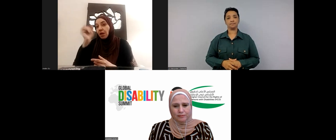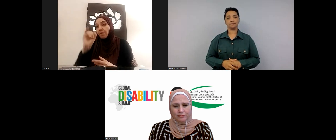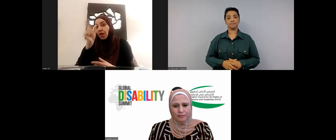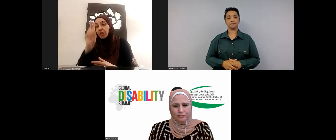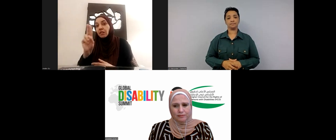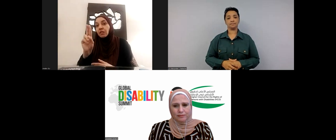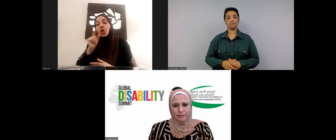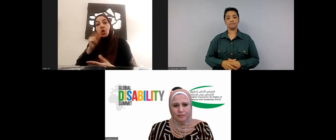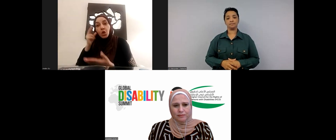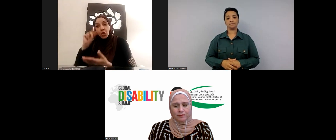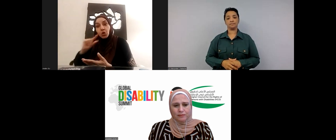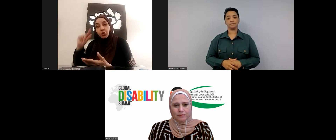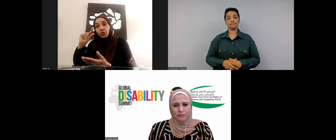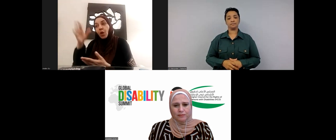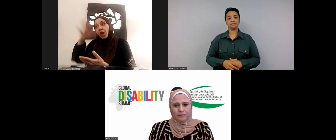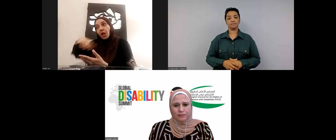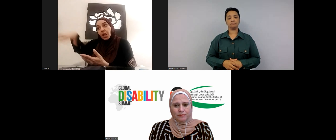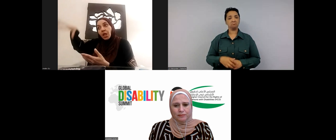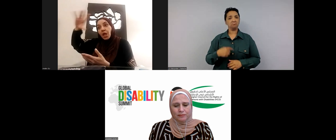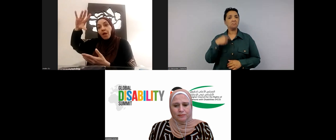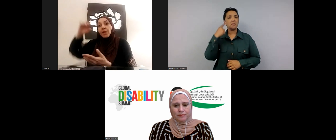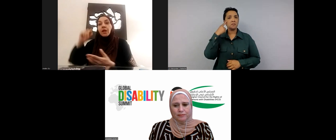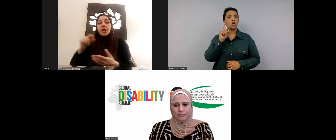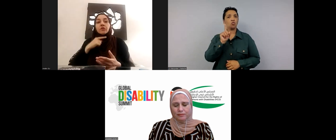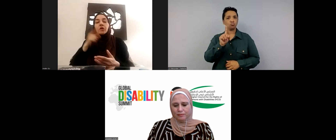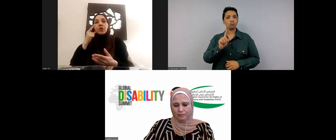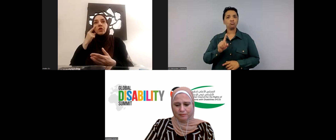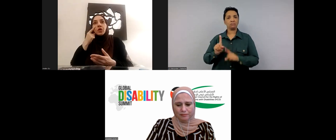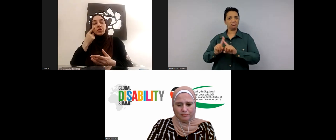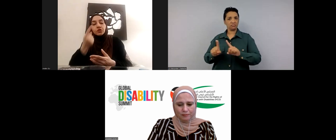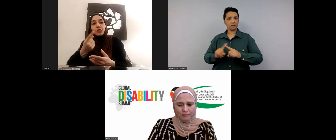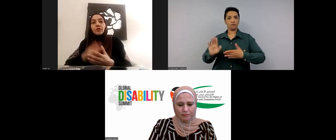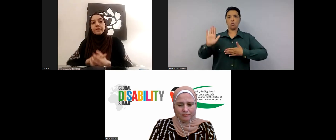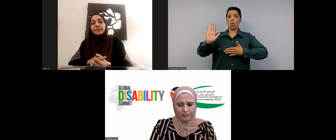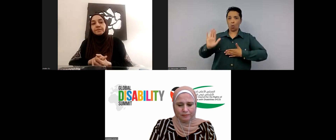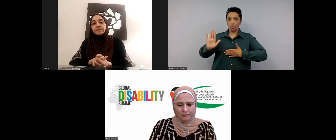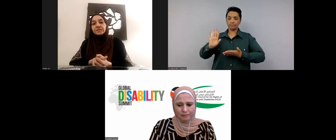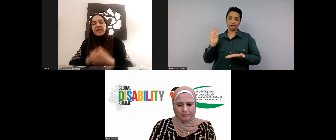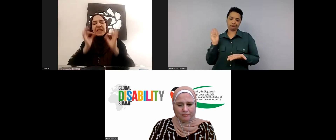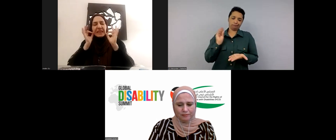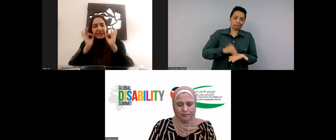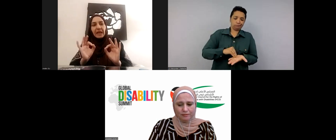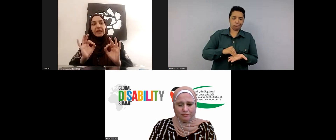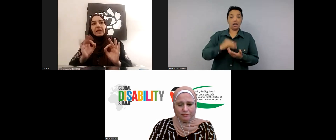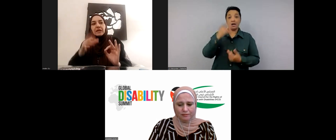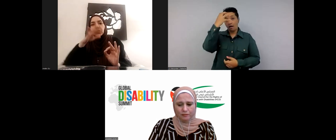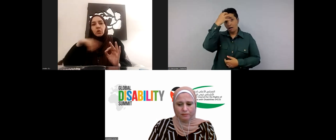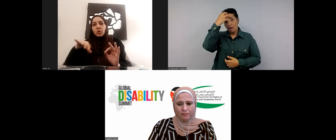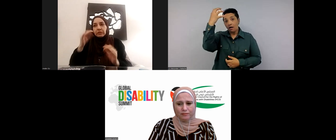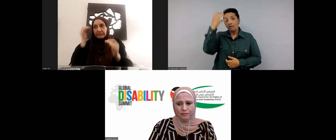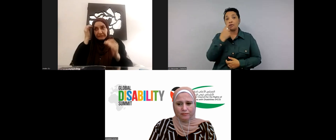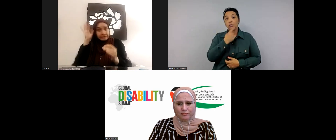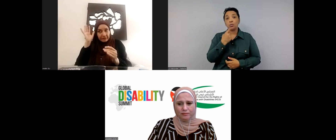there are commitments that have been undertaken by the government, by